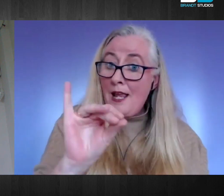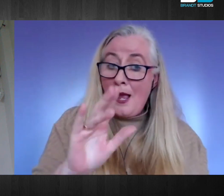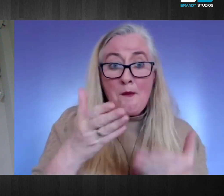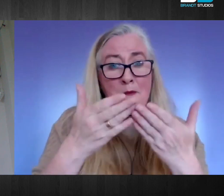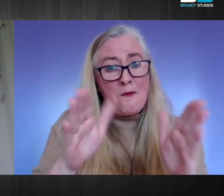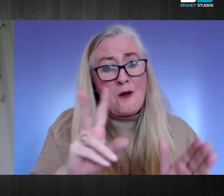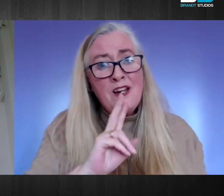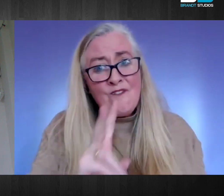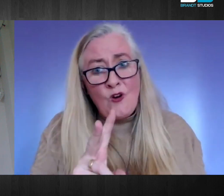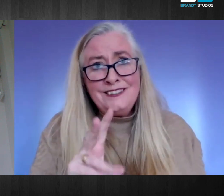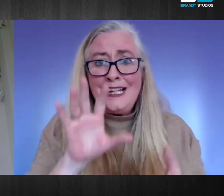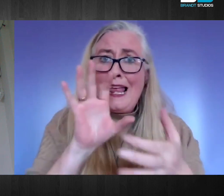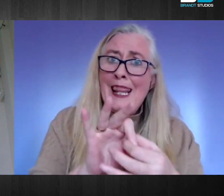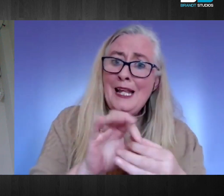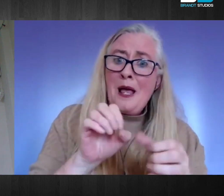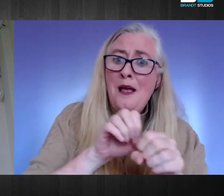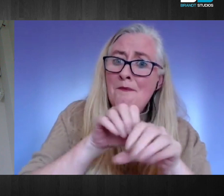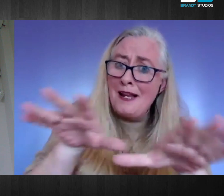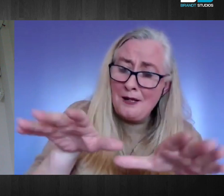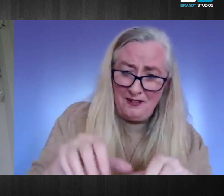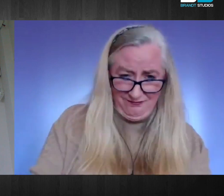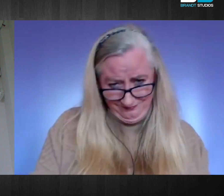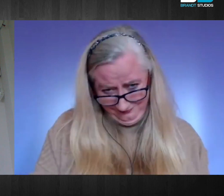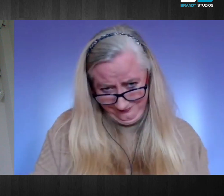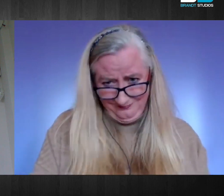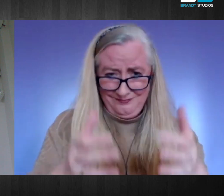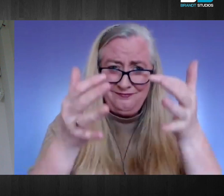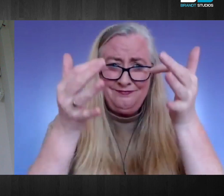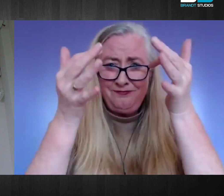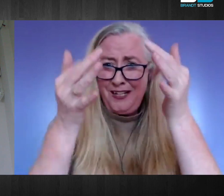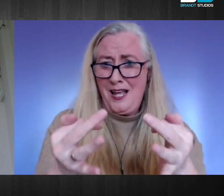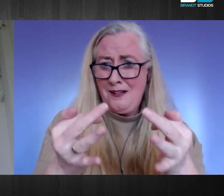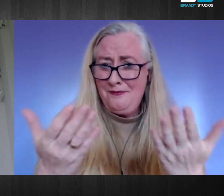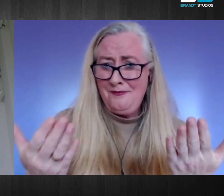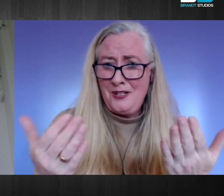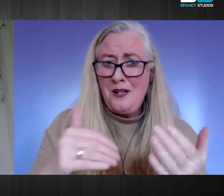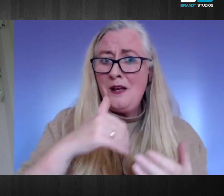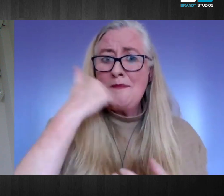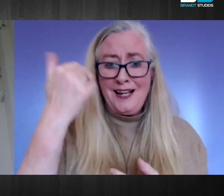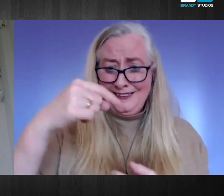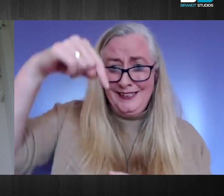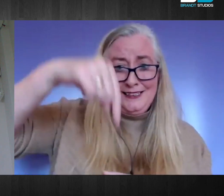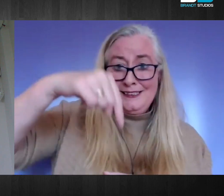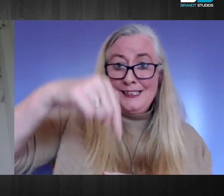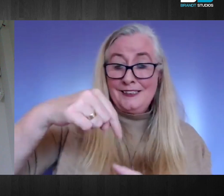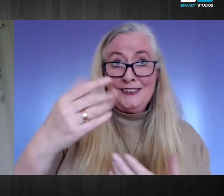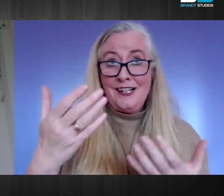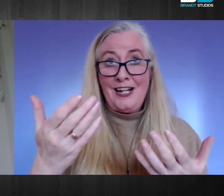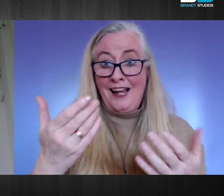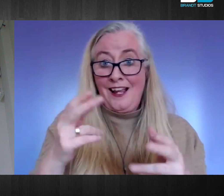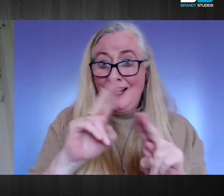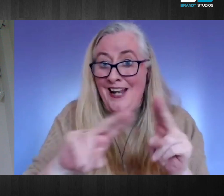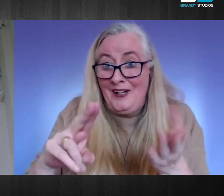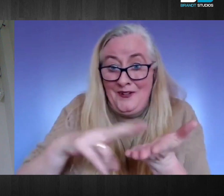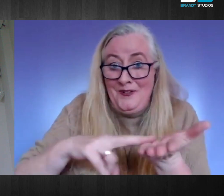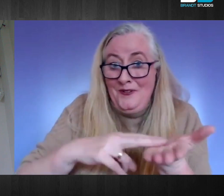pandemic? Absolutely. And the unfortunate thing is that it is such an untapped resource. It is